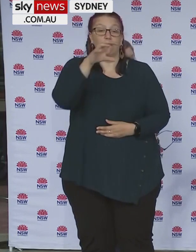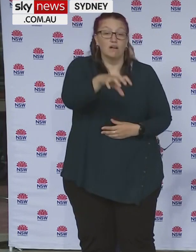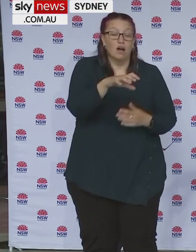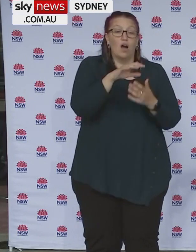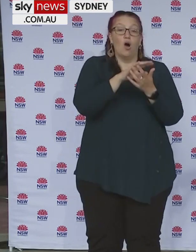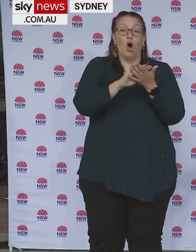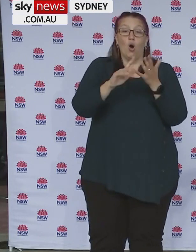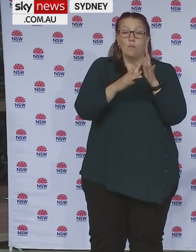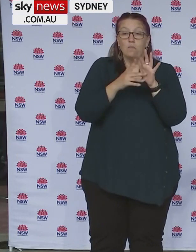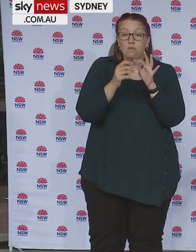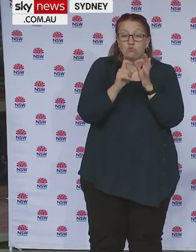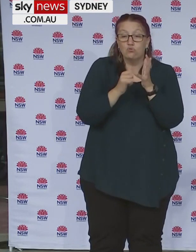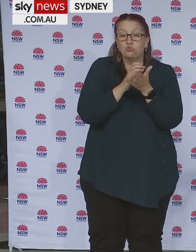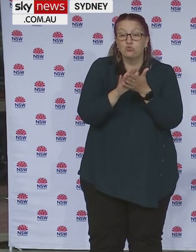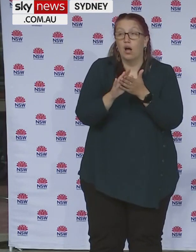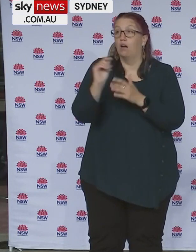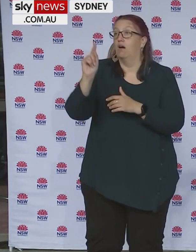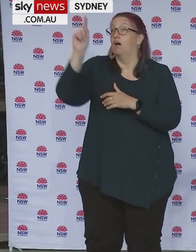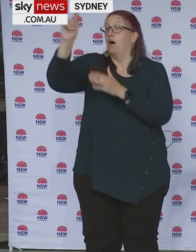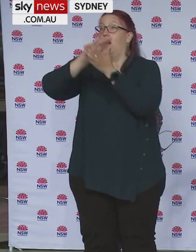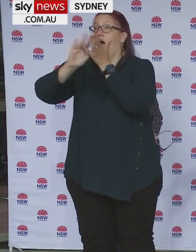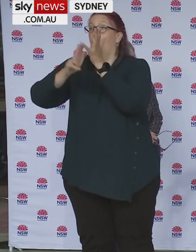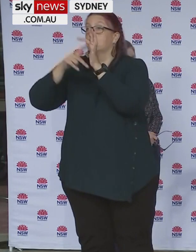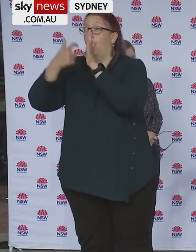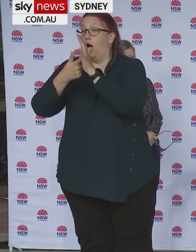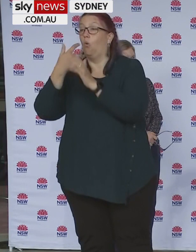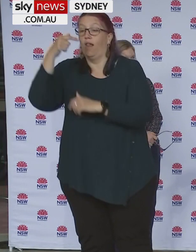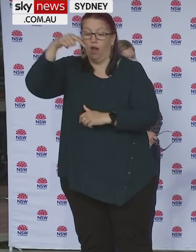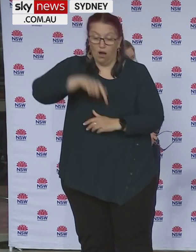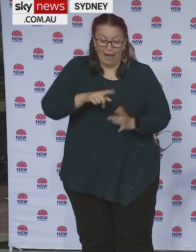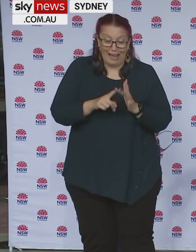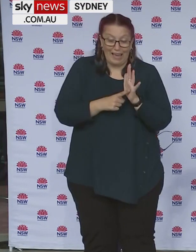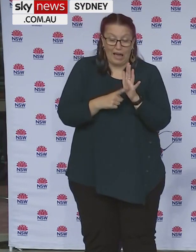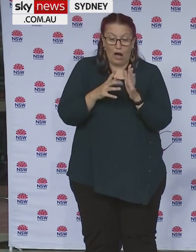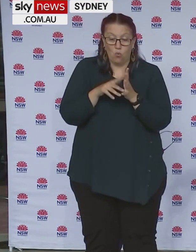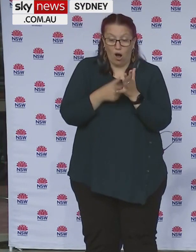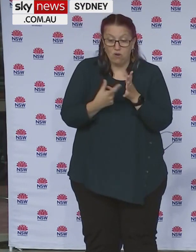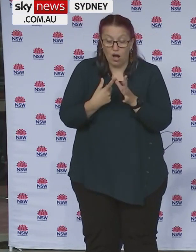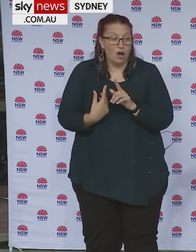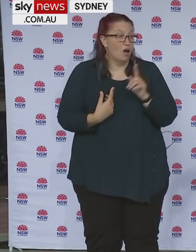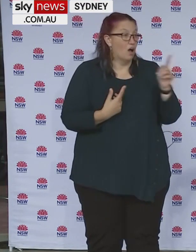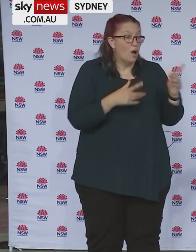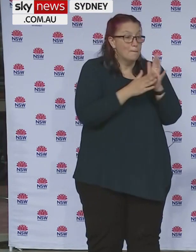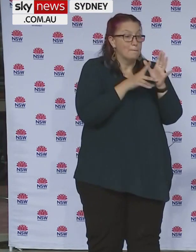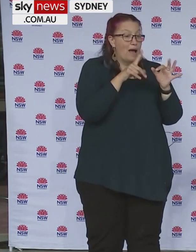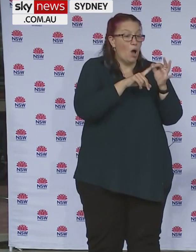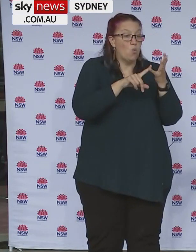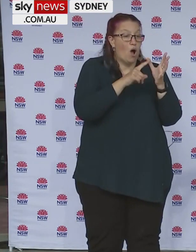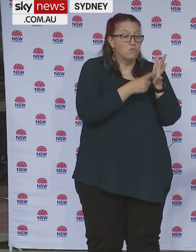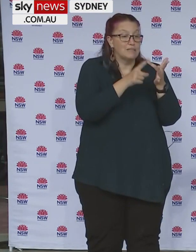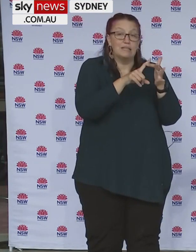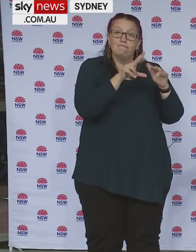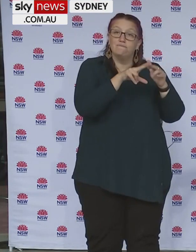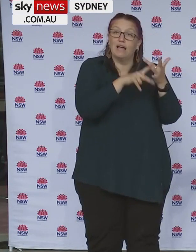in the Hunter, in the Illawarra, in Wollongong, in Macquarie Fields, another one in Pitt Street, in addition to the 100 sites